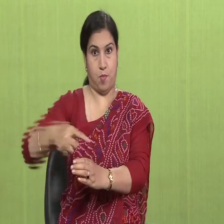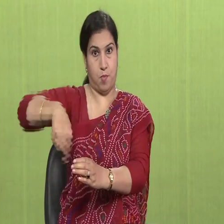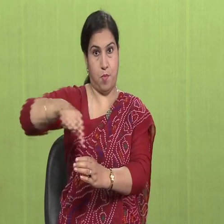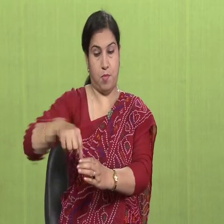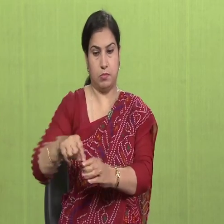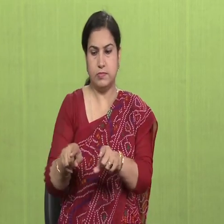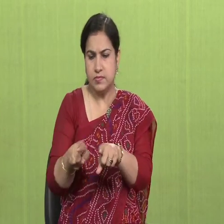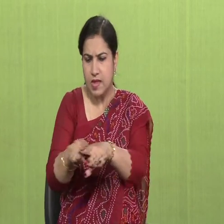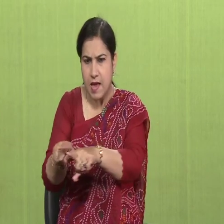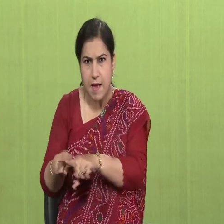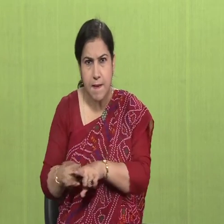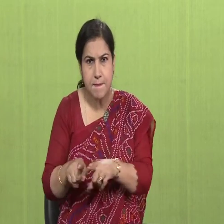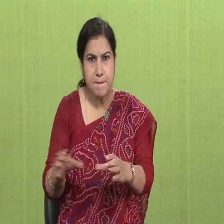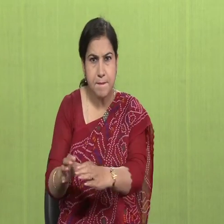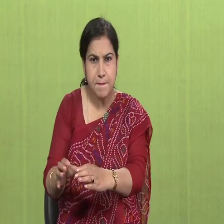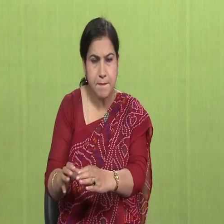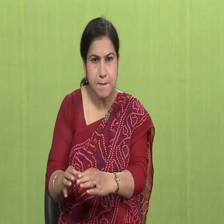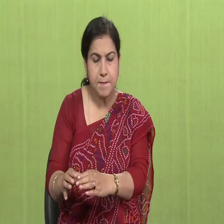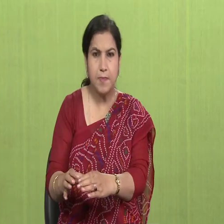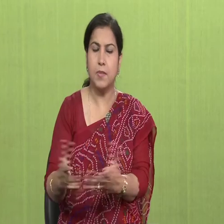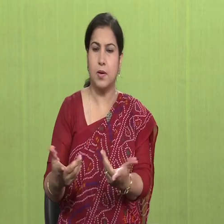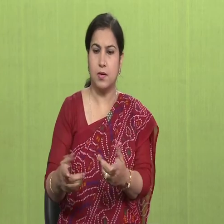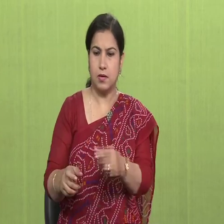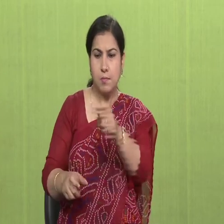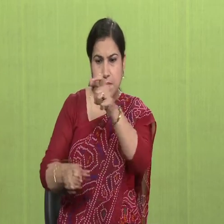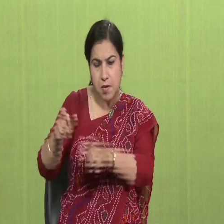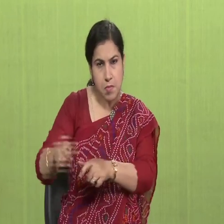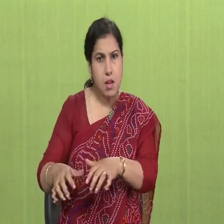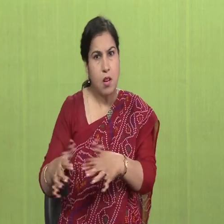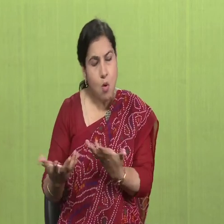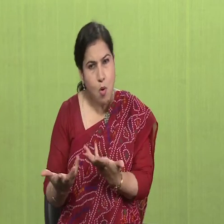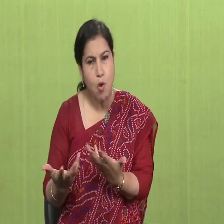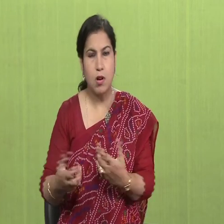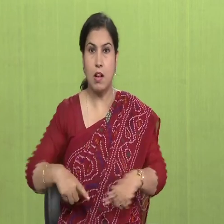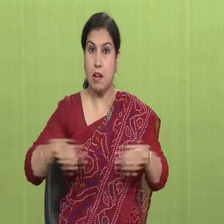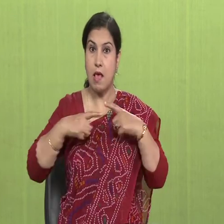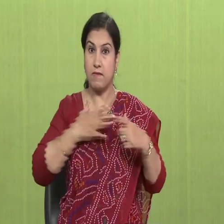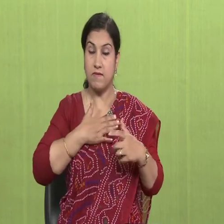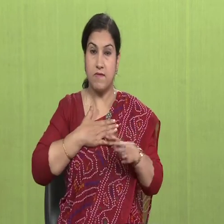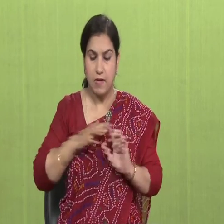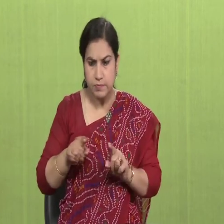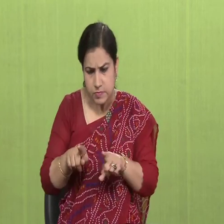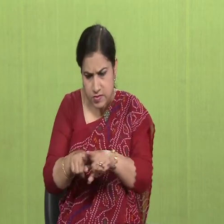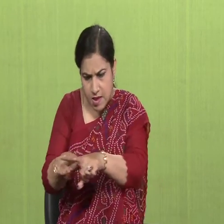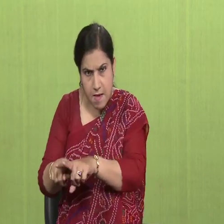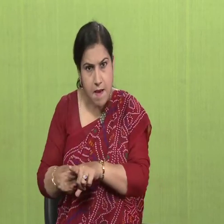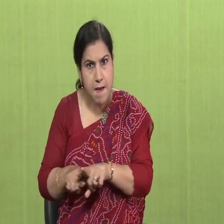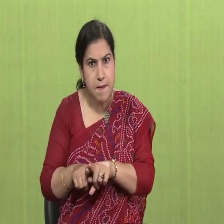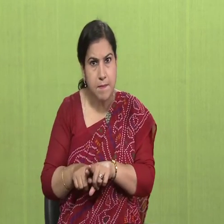similar, having some common characteristics or characteristics or